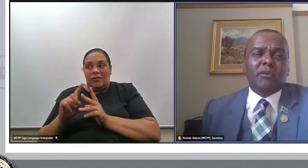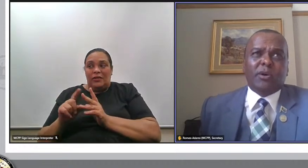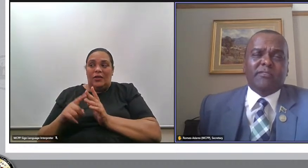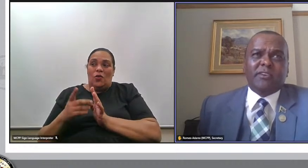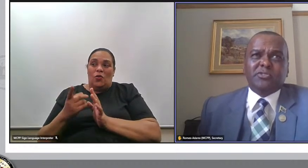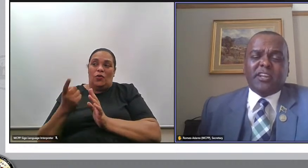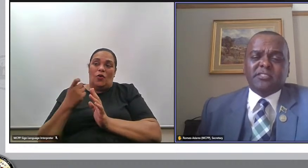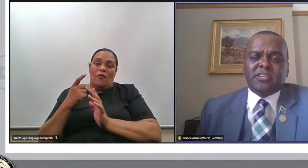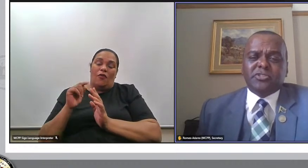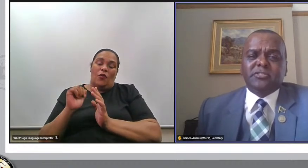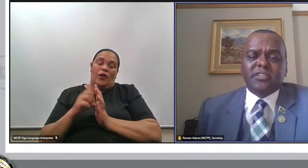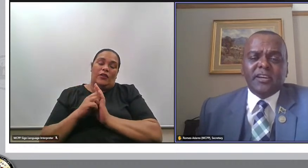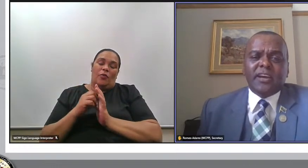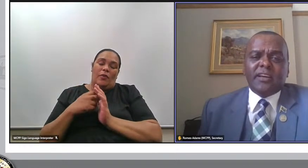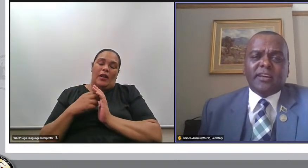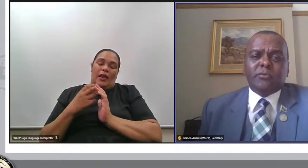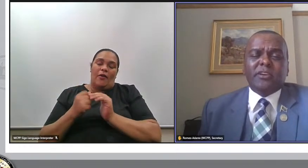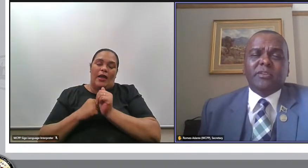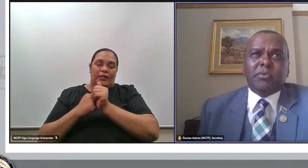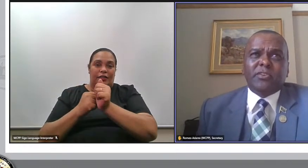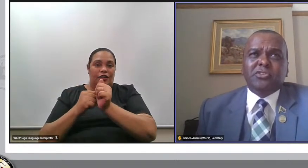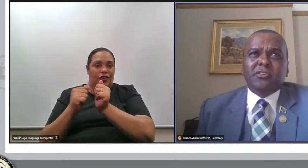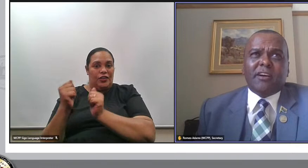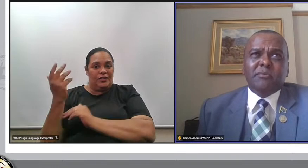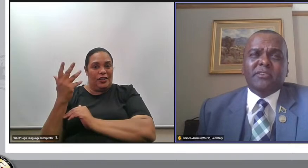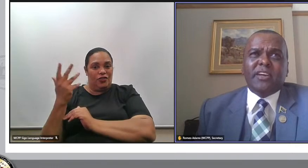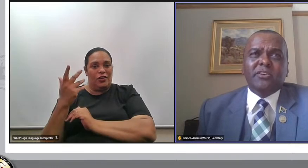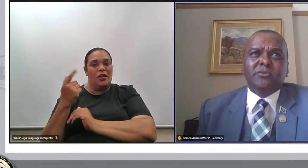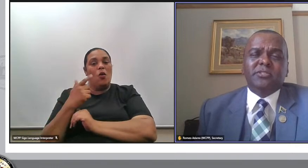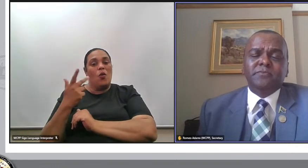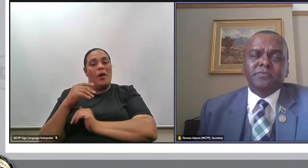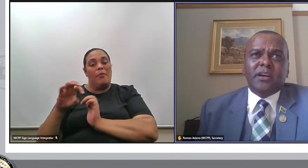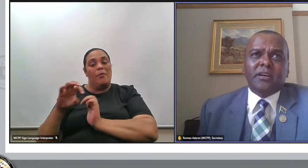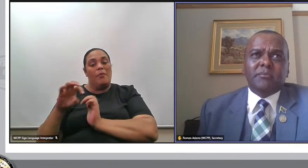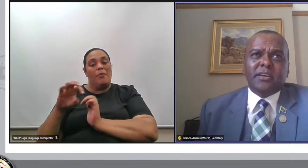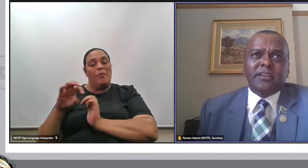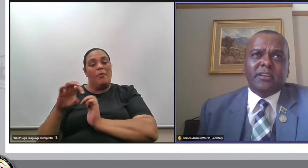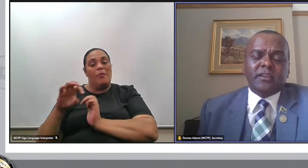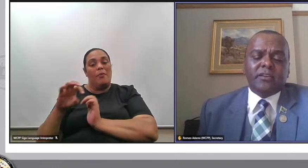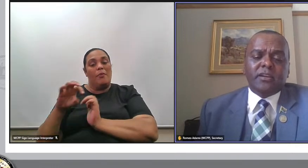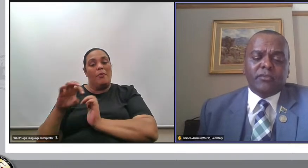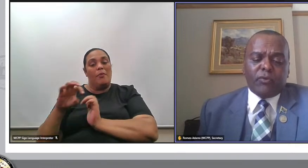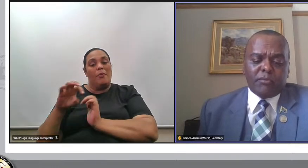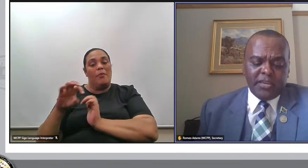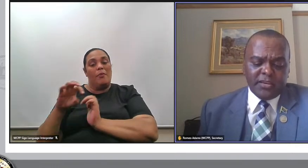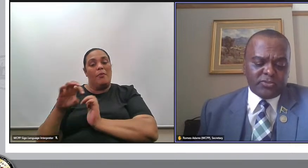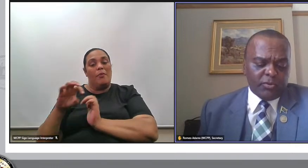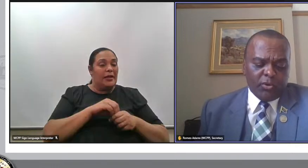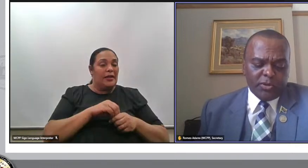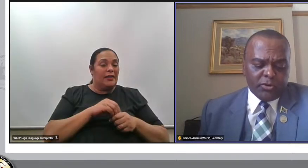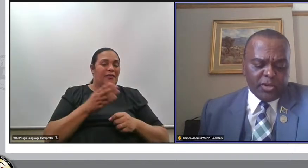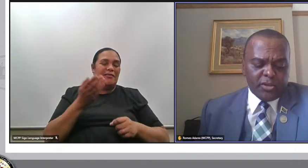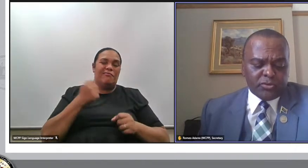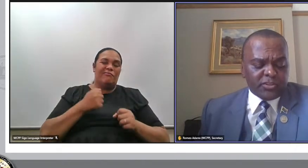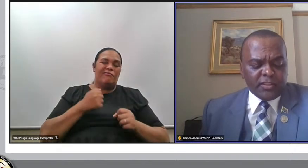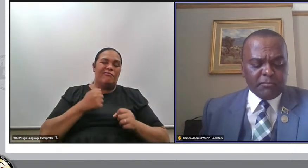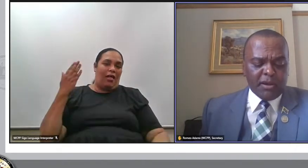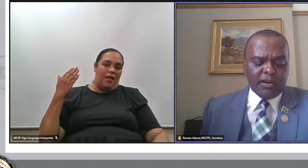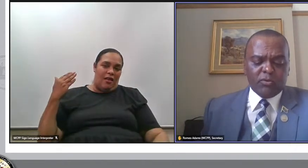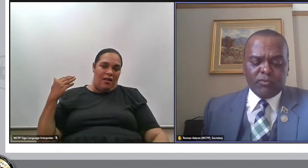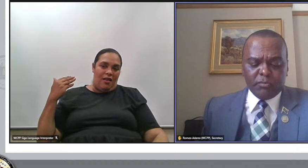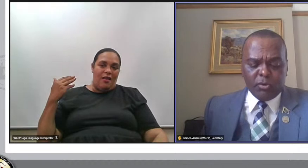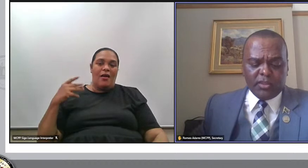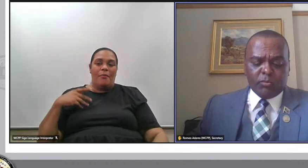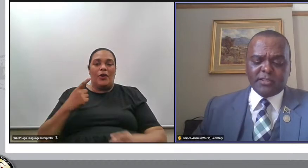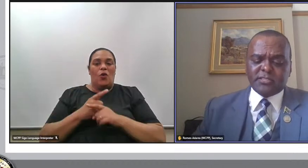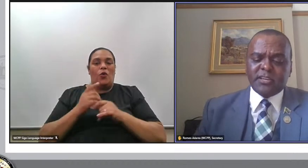example, we've had one of our strat sessions at one of the provincial government venues in former years. So we're always looking to turn the